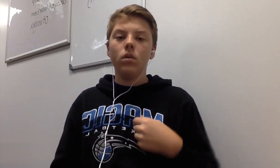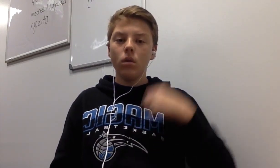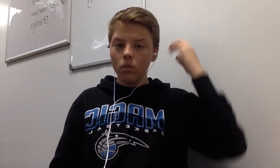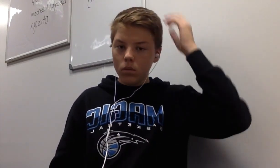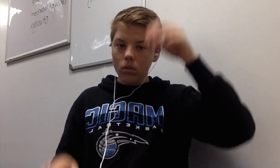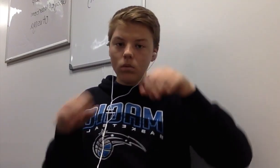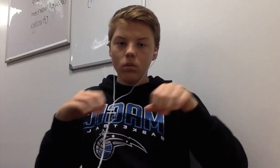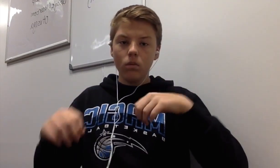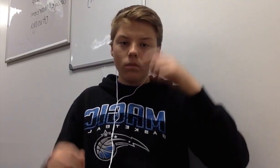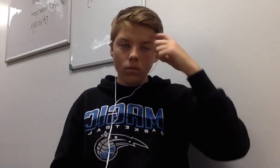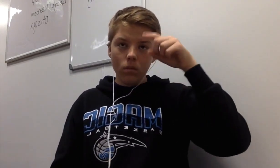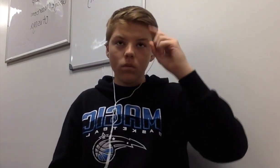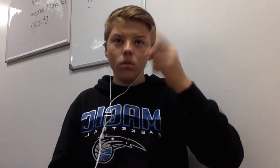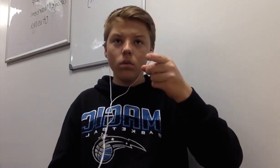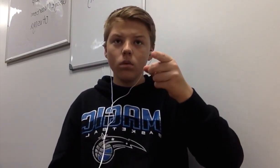and I would do it for you.